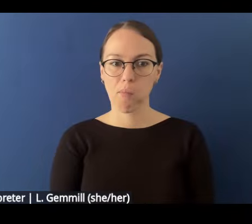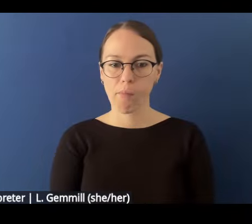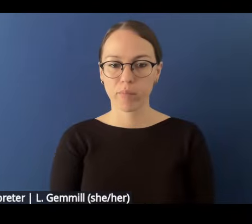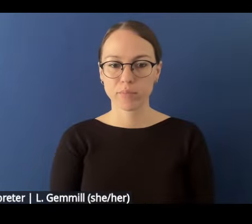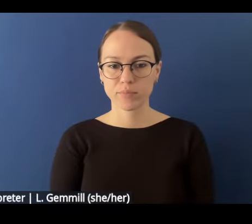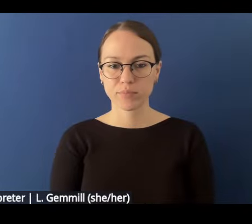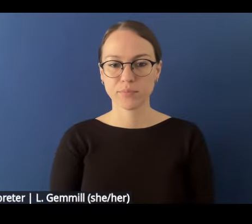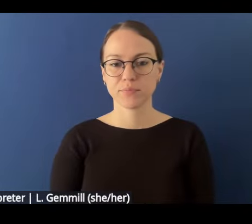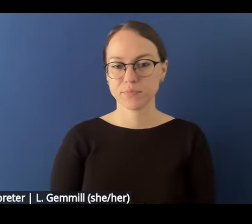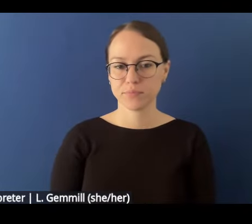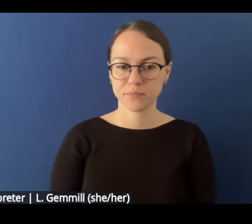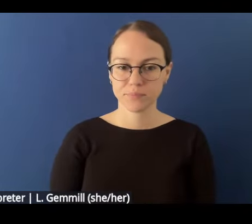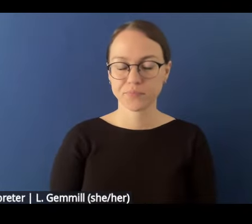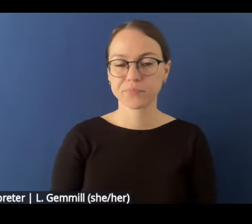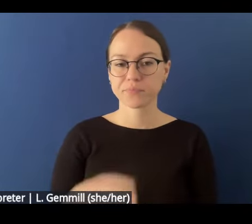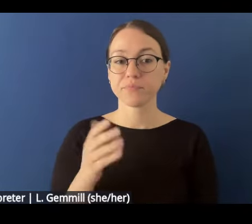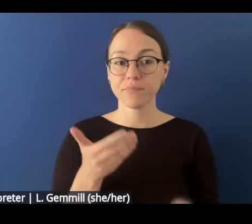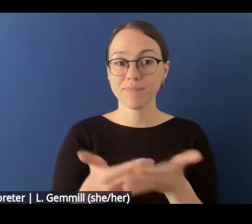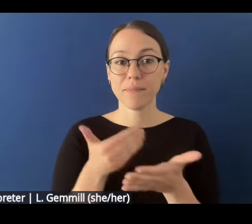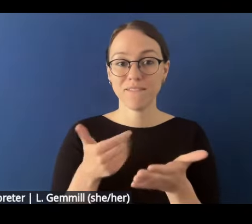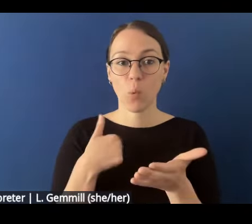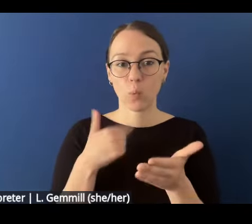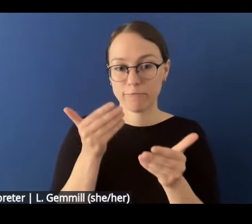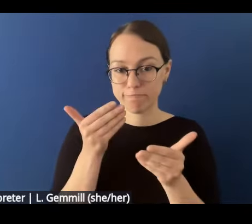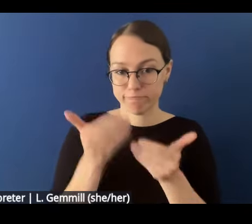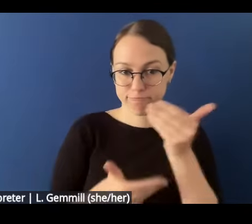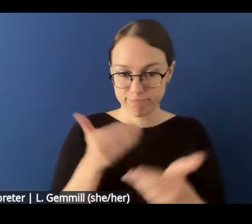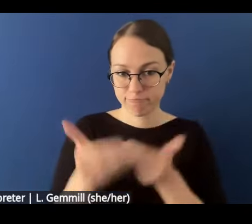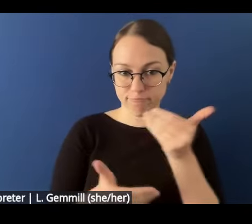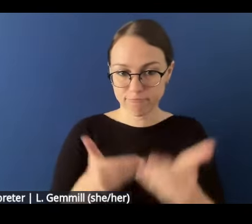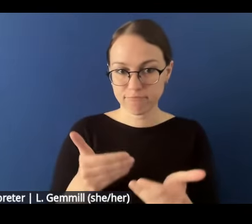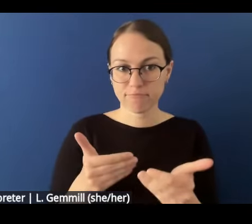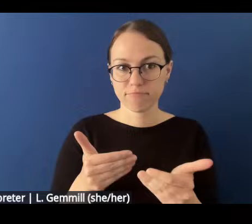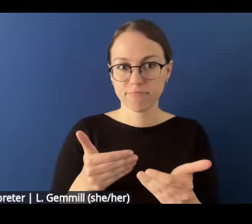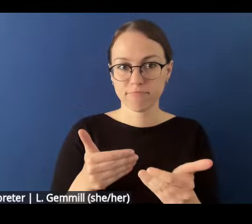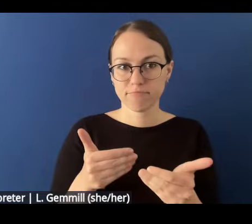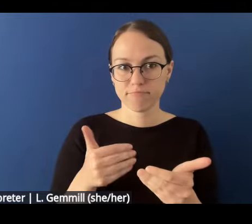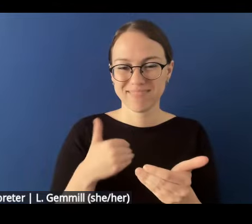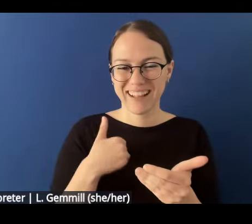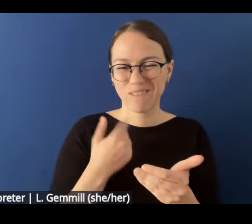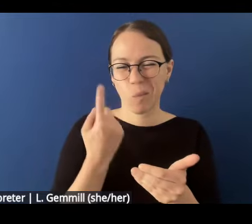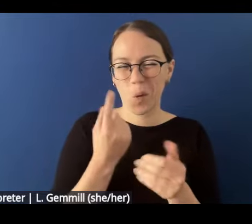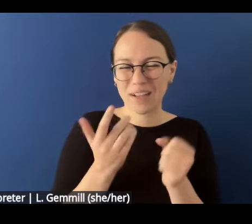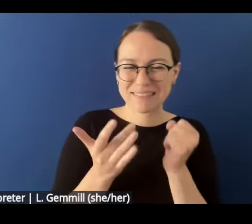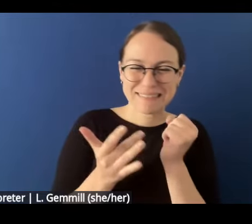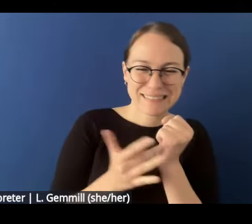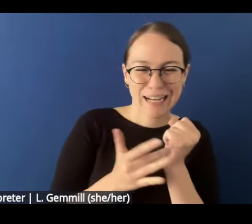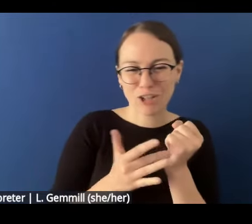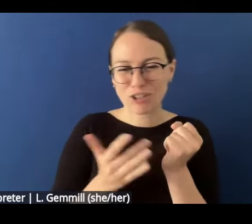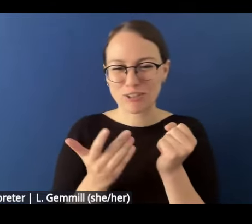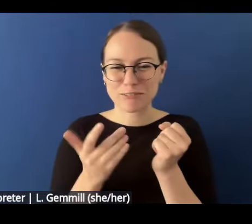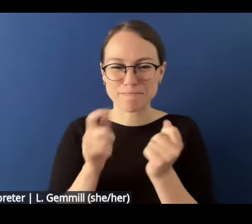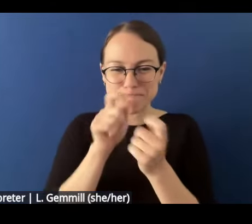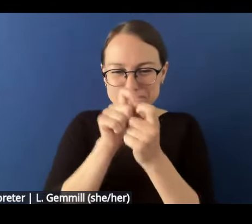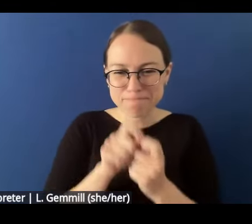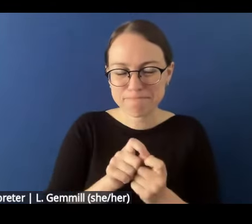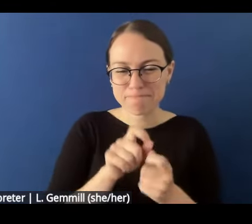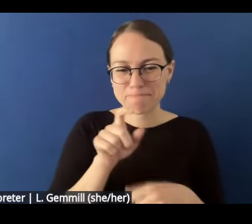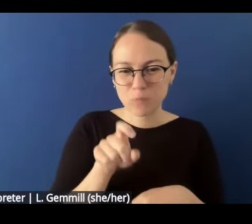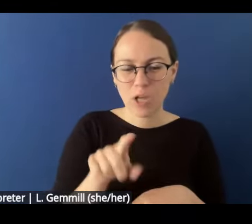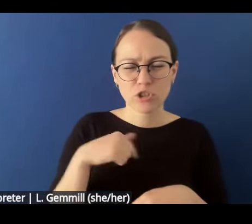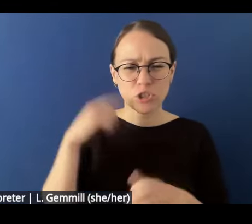Okay, before we move on, I have one technical one I have to bring up here. I've noticed on the vice